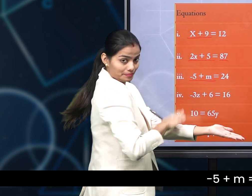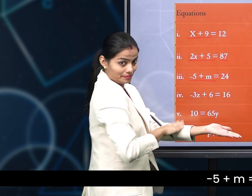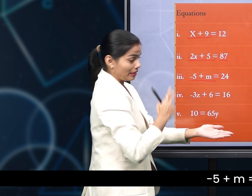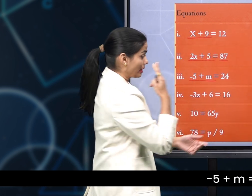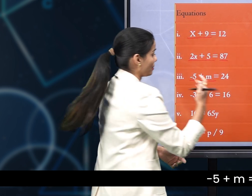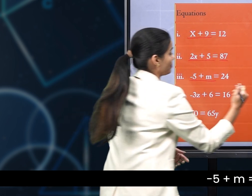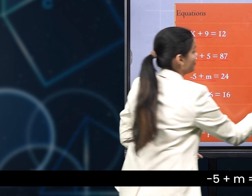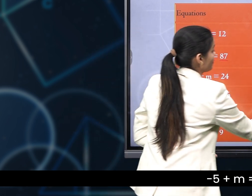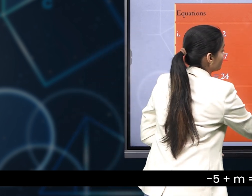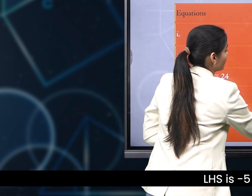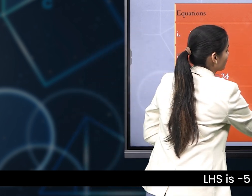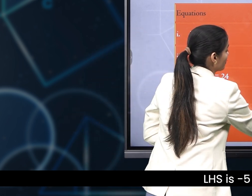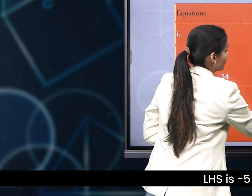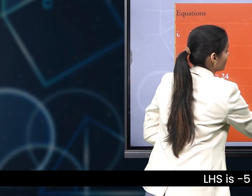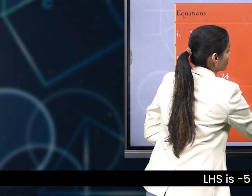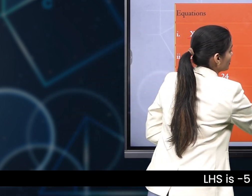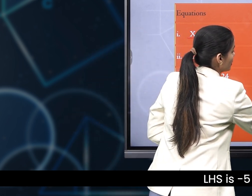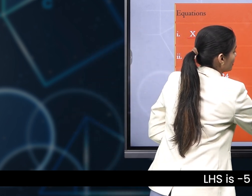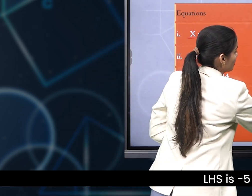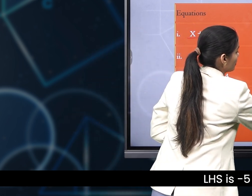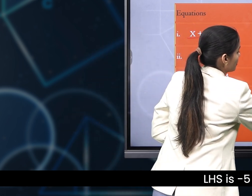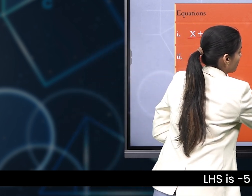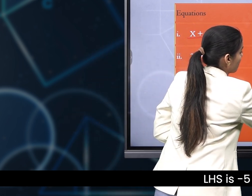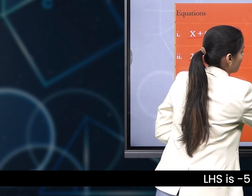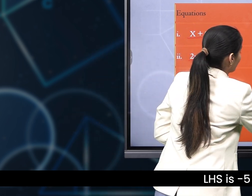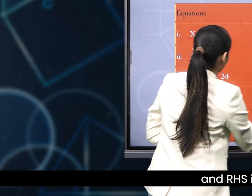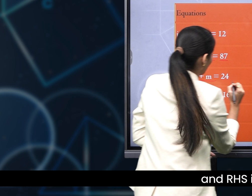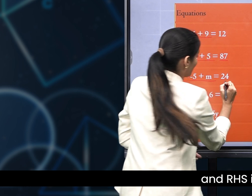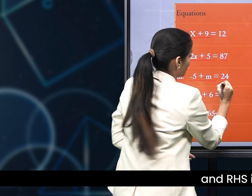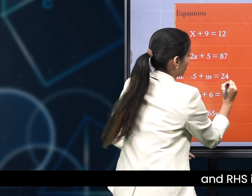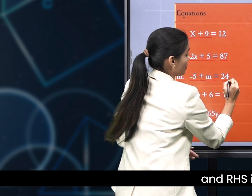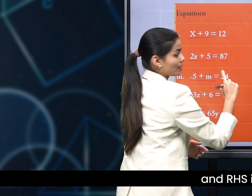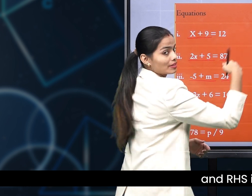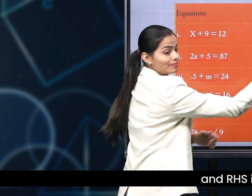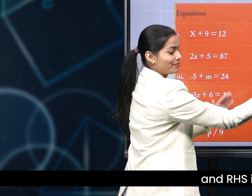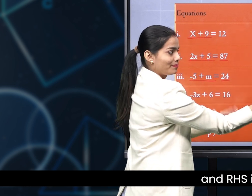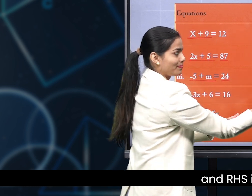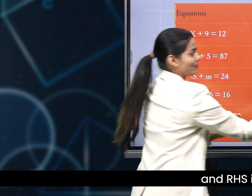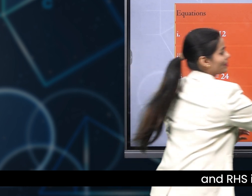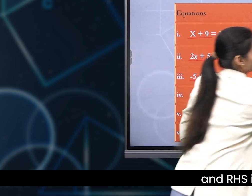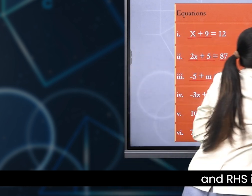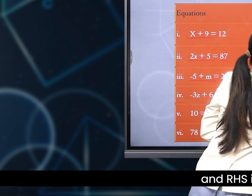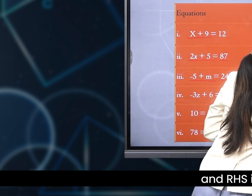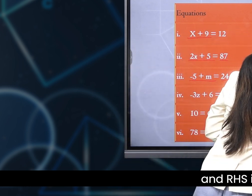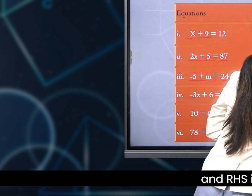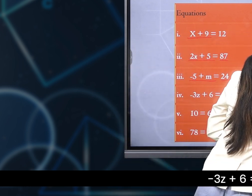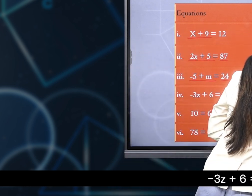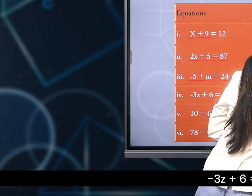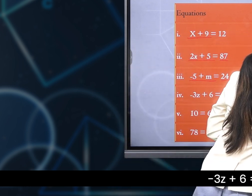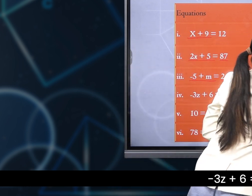to 24. LHS is minus 5 plus m and RHS is 24. Minus